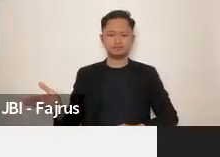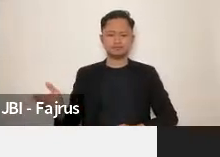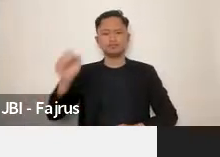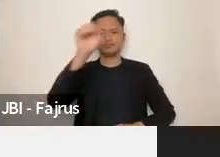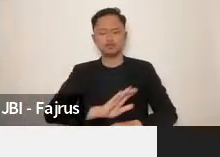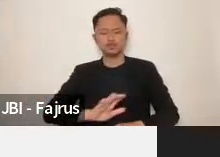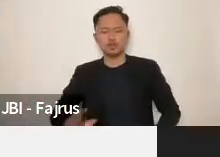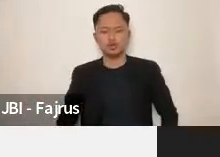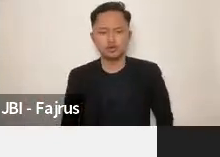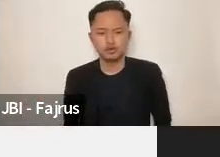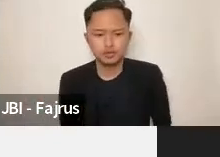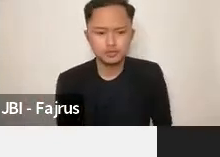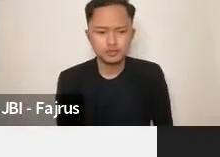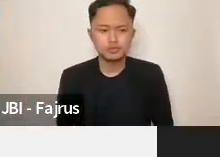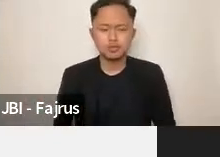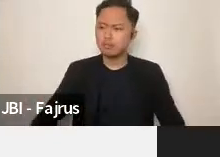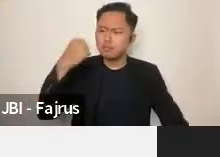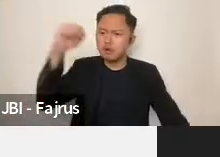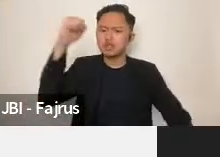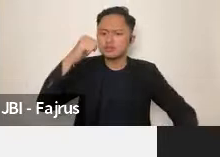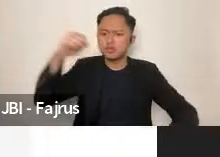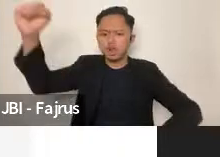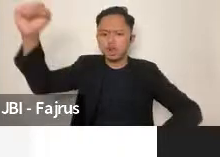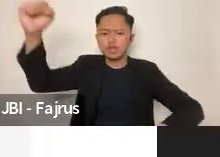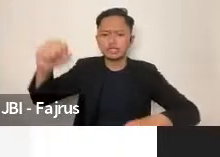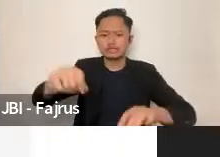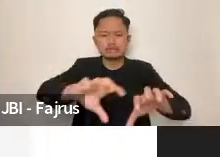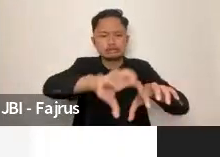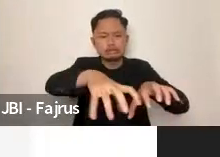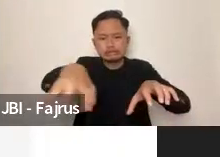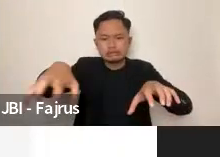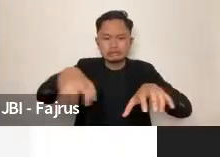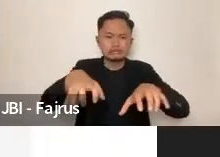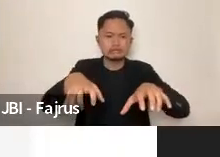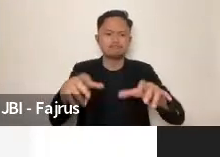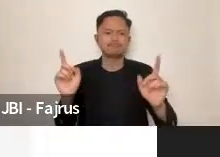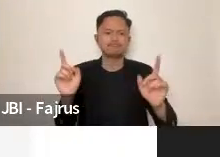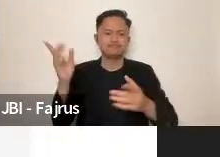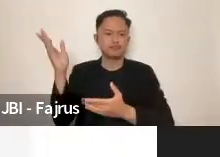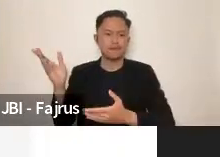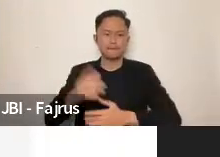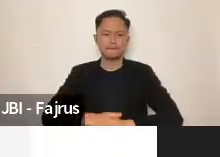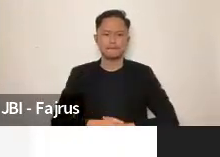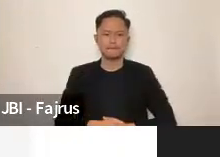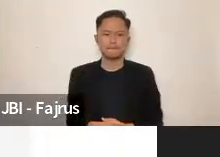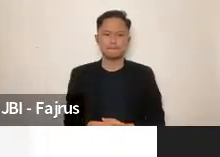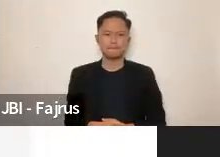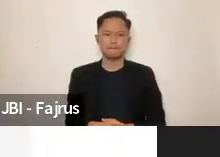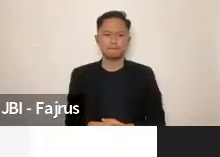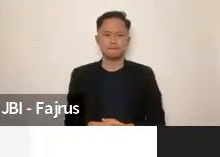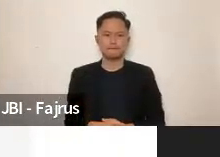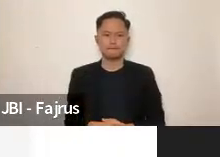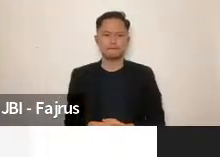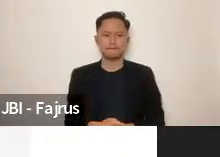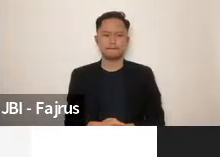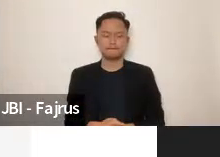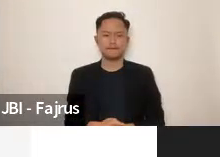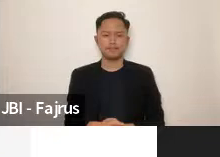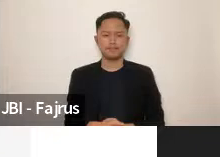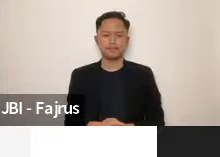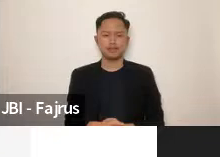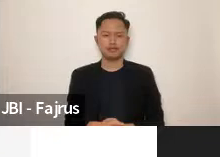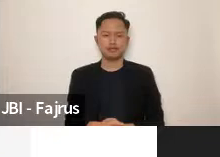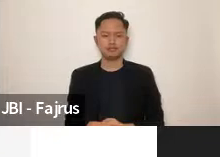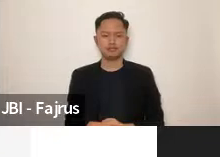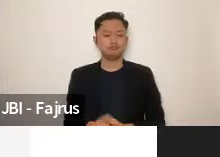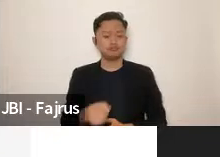dispersals, protests around special autonomy being committed. So we've seen a huge amount of, obviously,